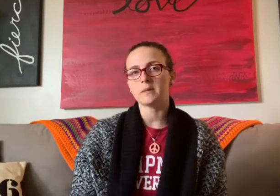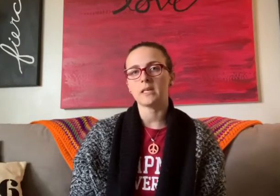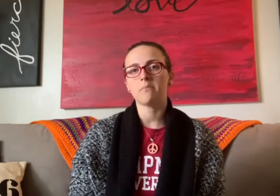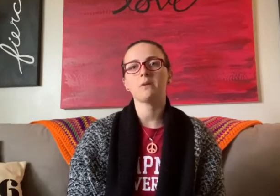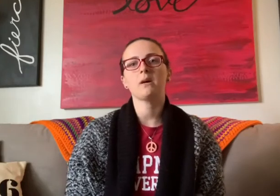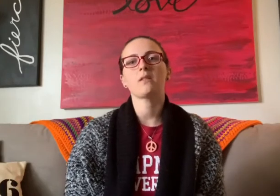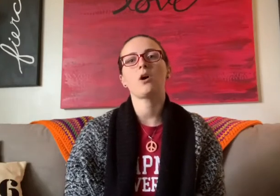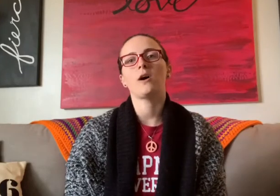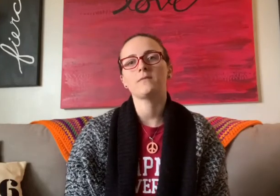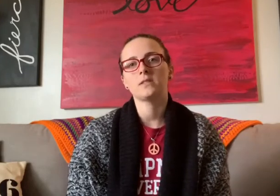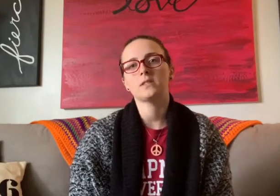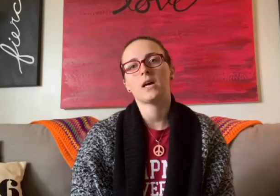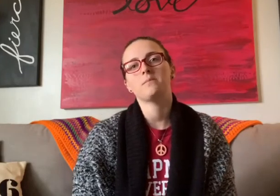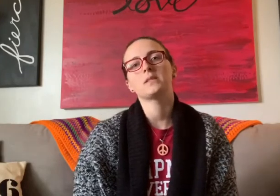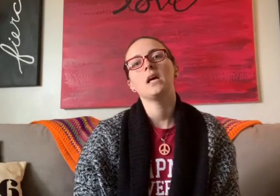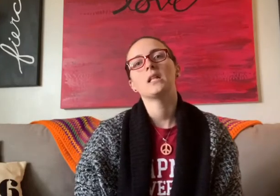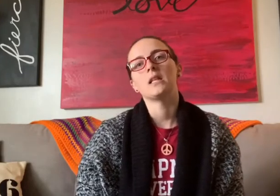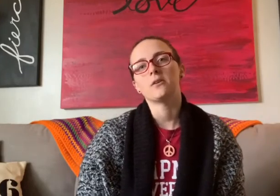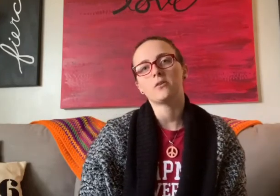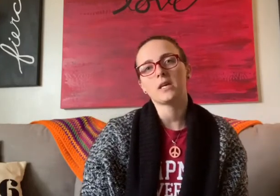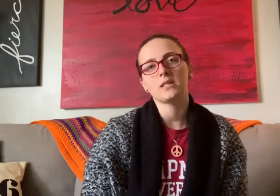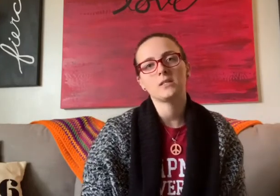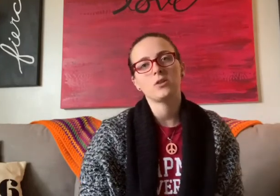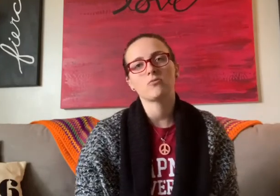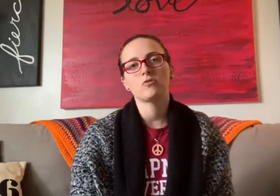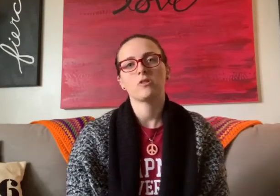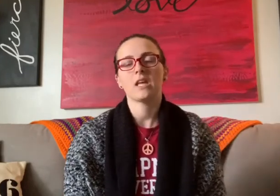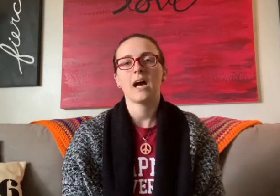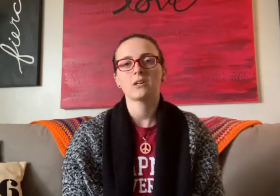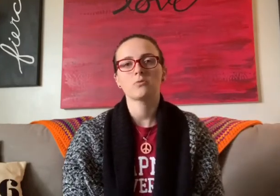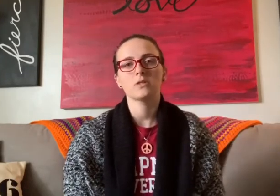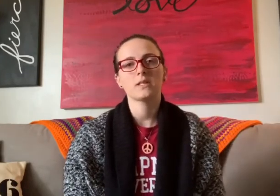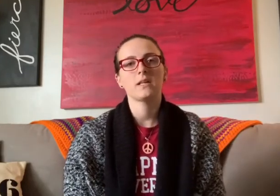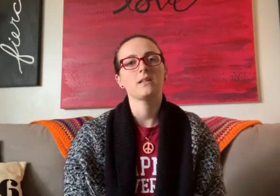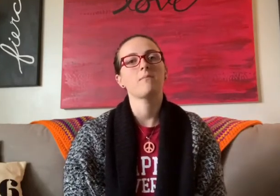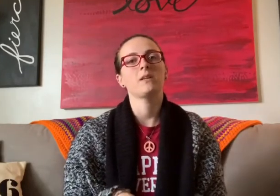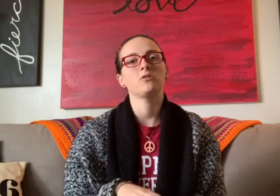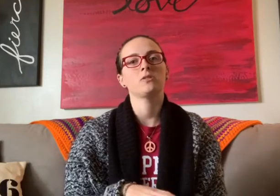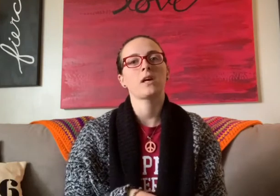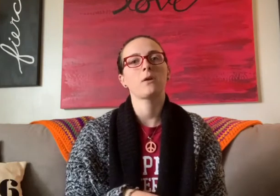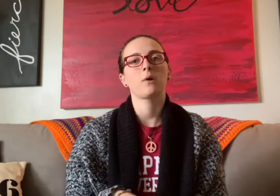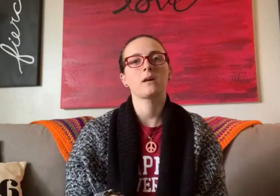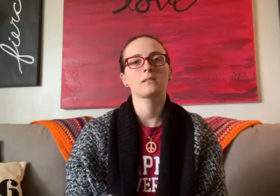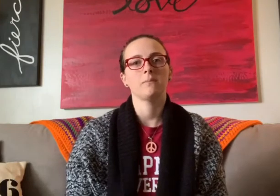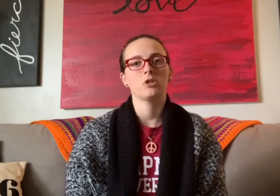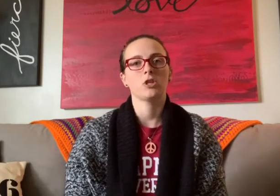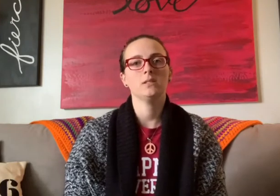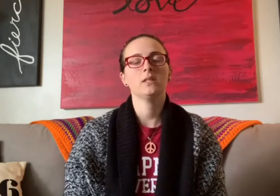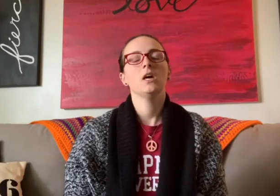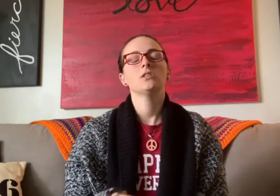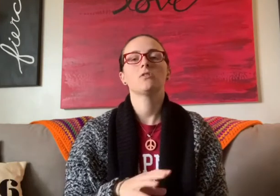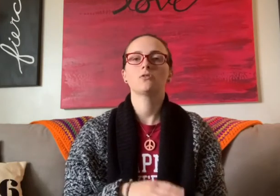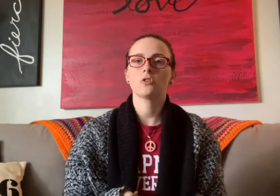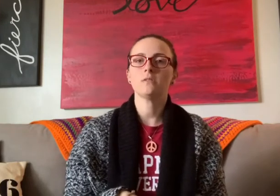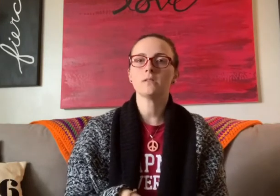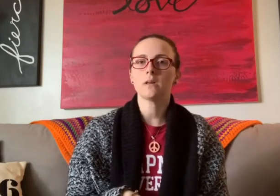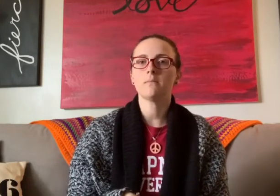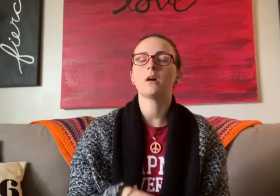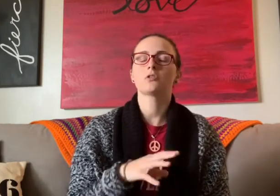keep in mind that oftentimes little kids don't do the actual sign and they might do sign approximations. So I'll show you the